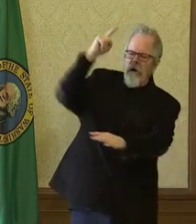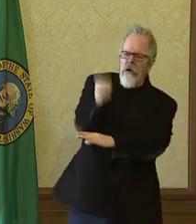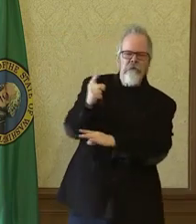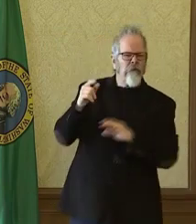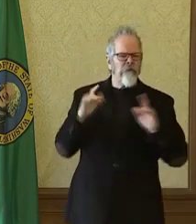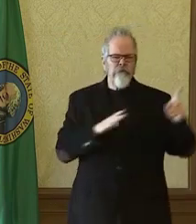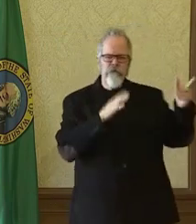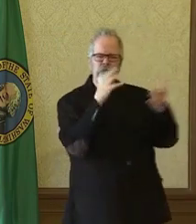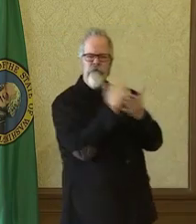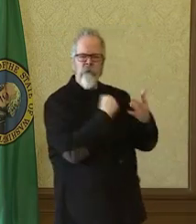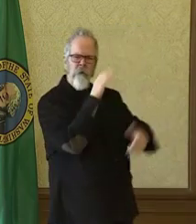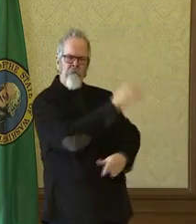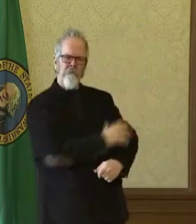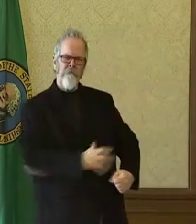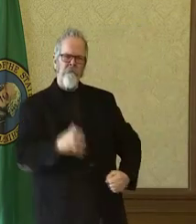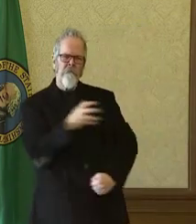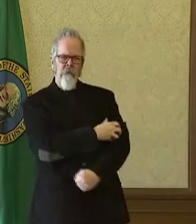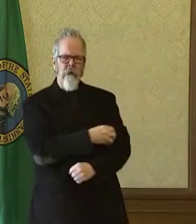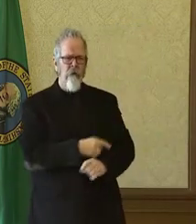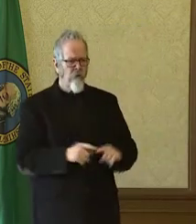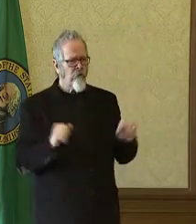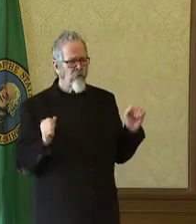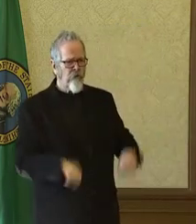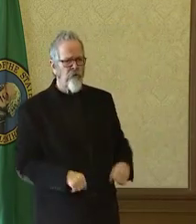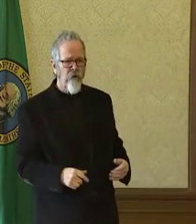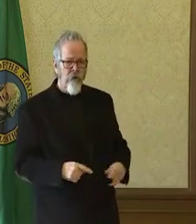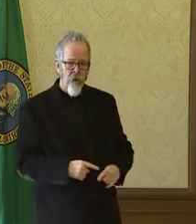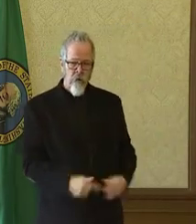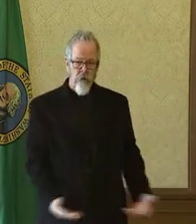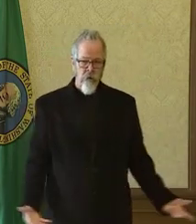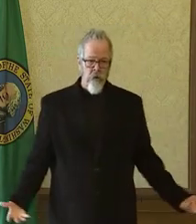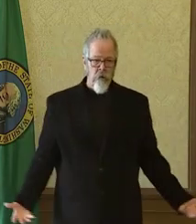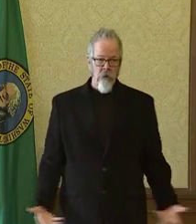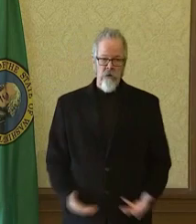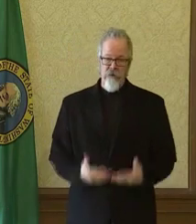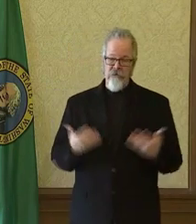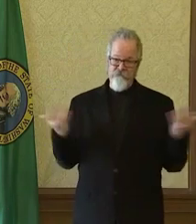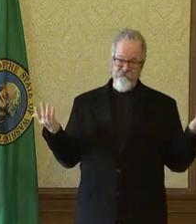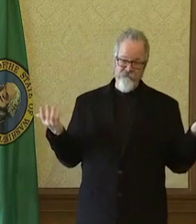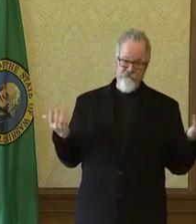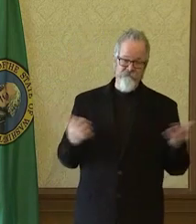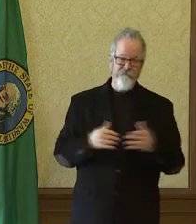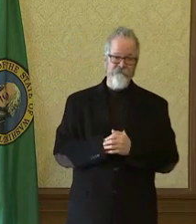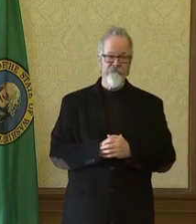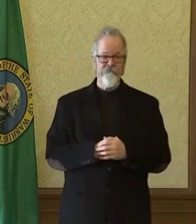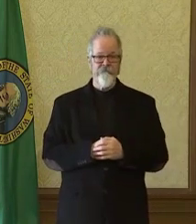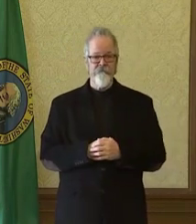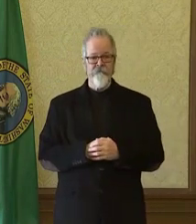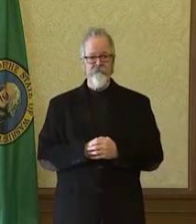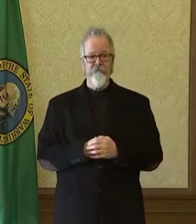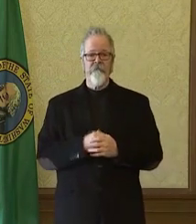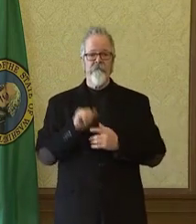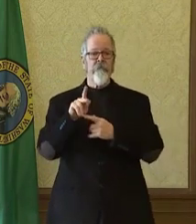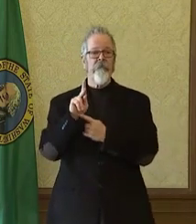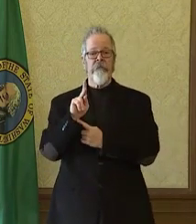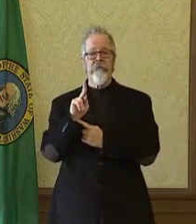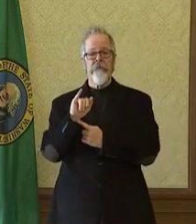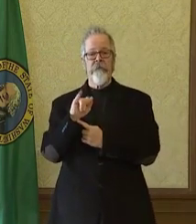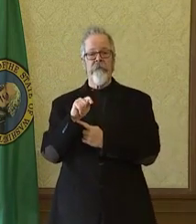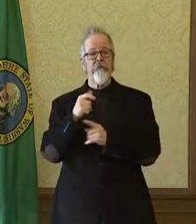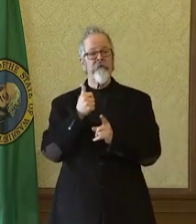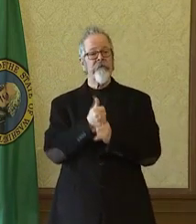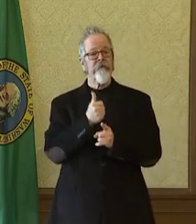not the only issue. We also have to dramatically increase the ability to analyze these